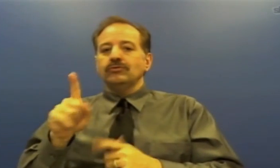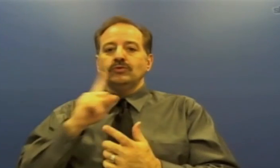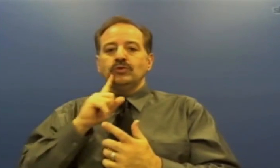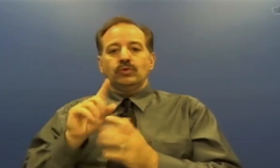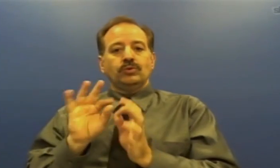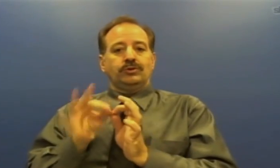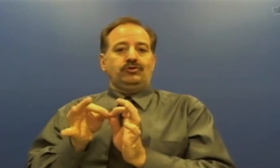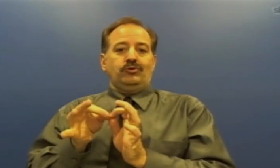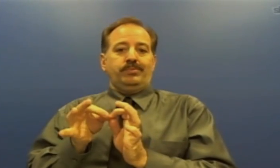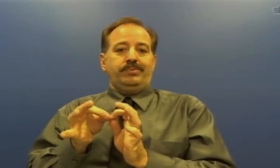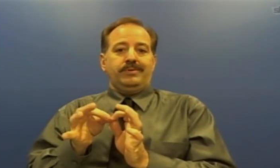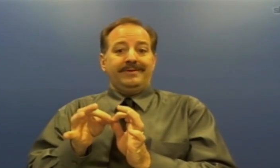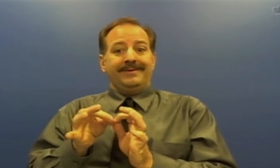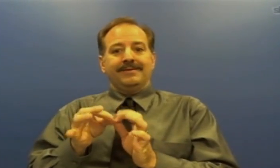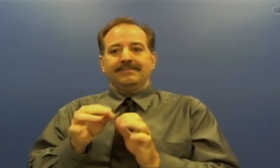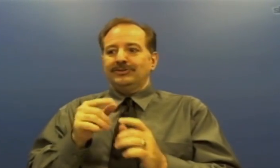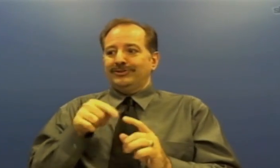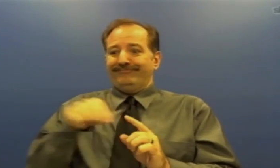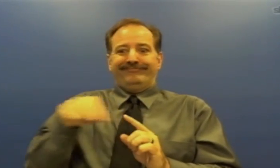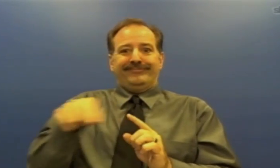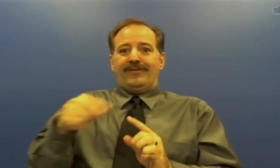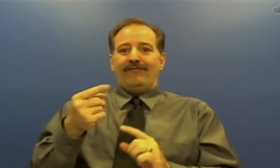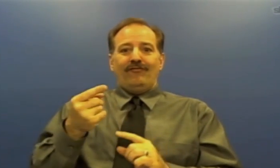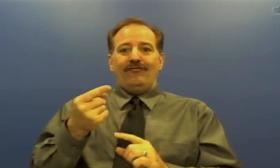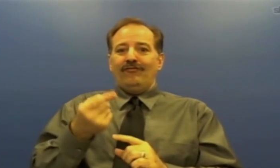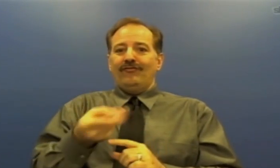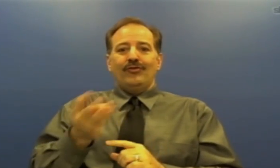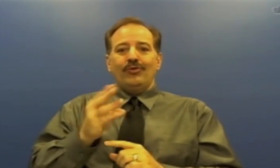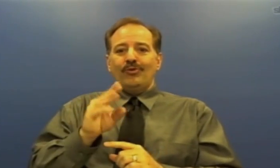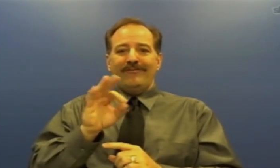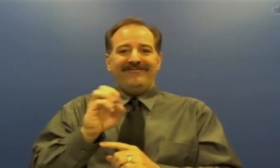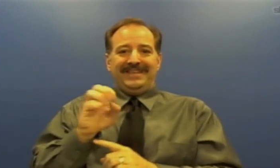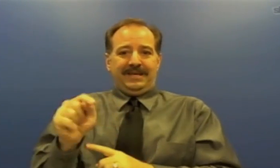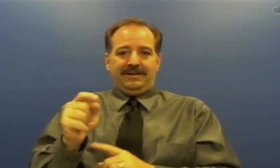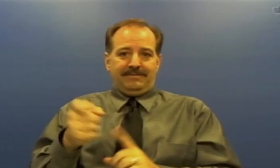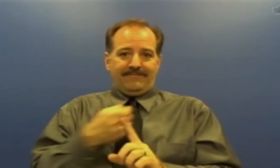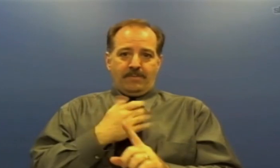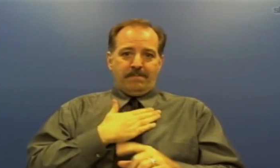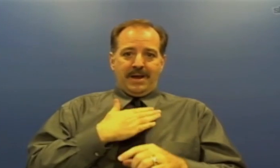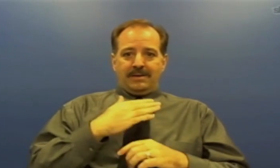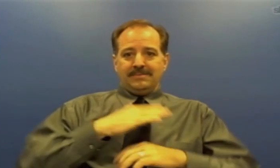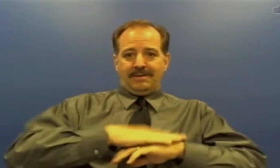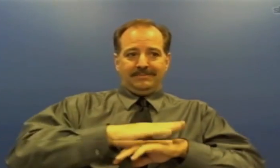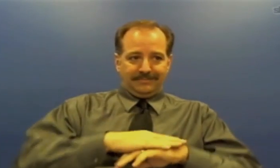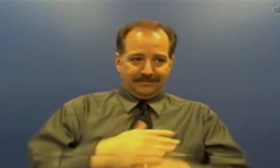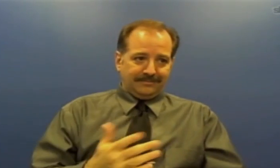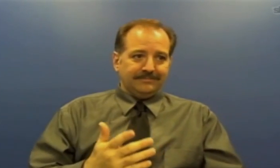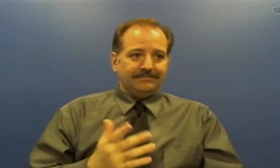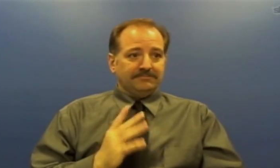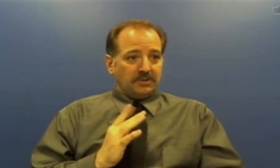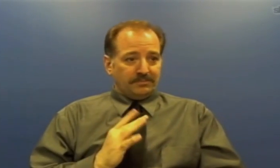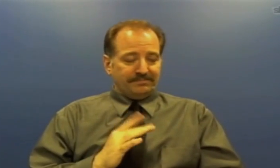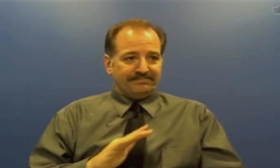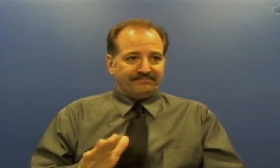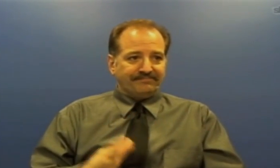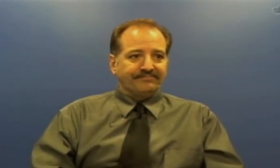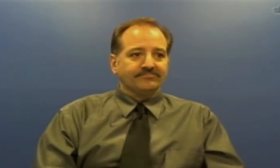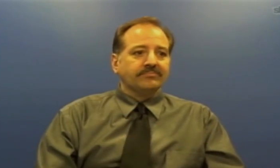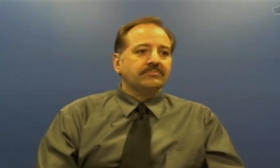be available on call to provide interpreting services. And it's just a few feet away from my desk that I'm able to provide